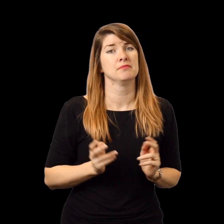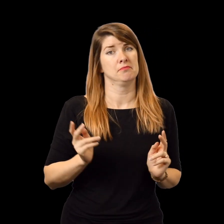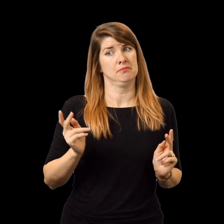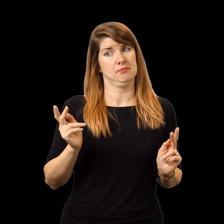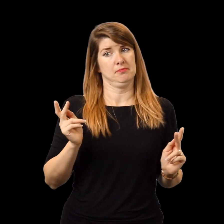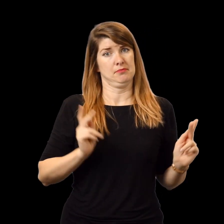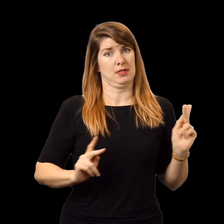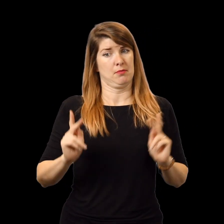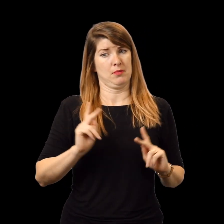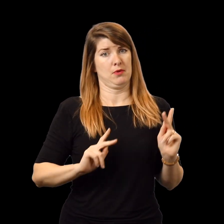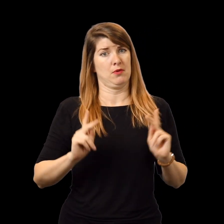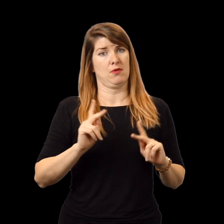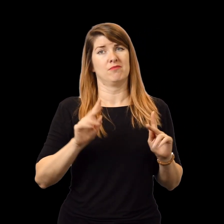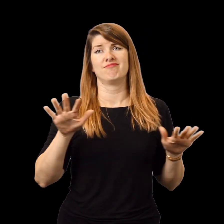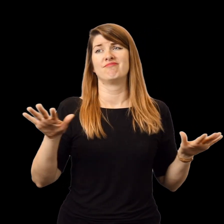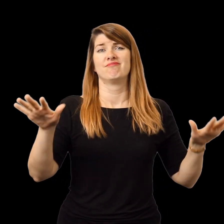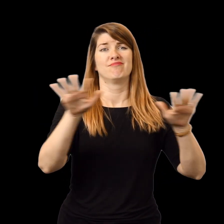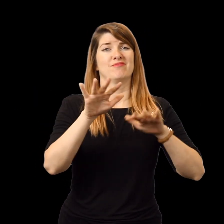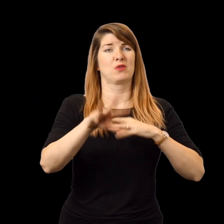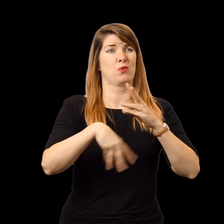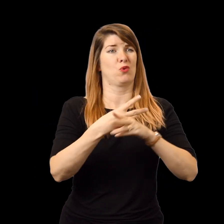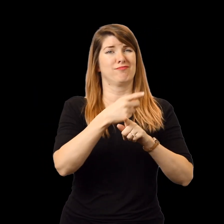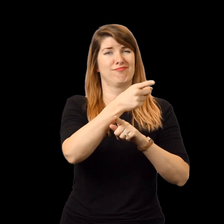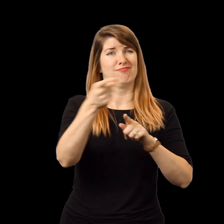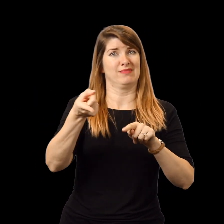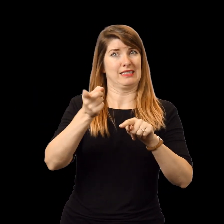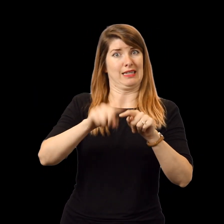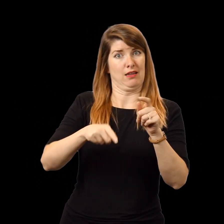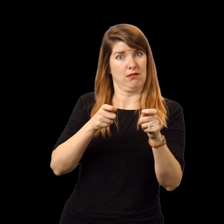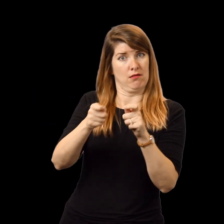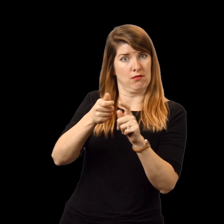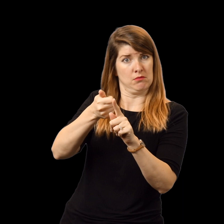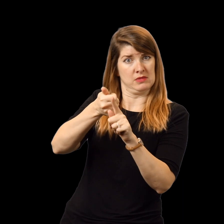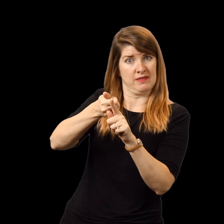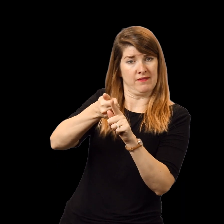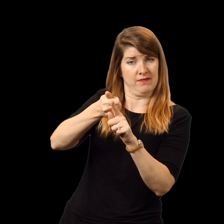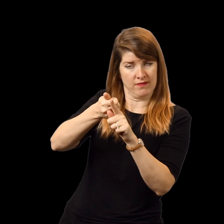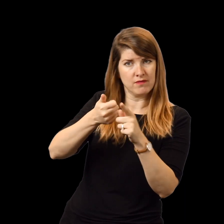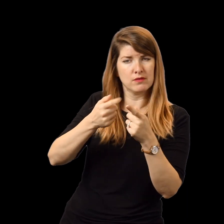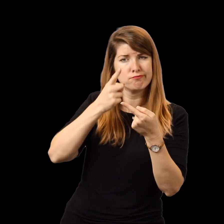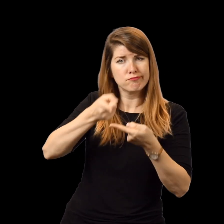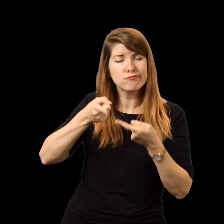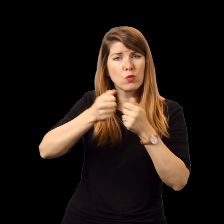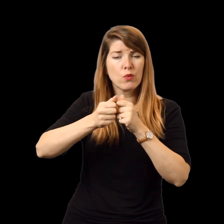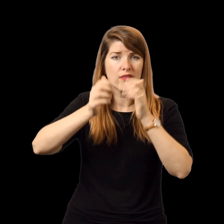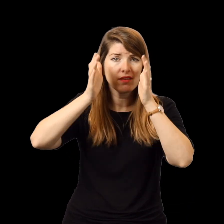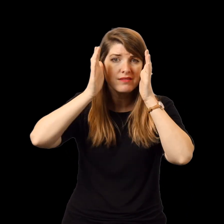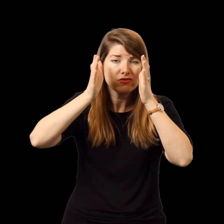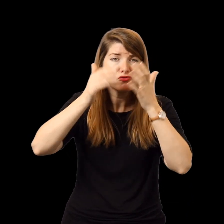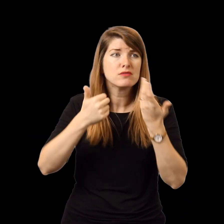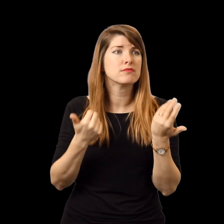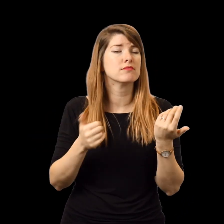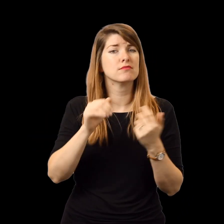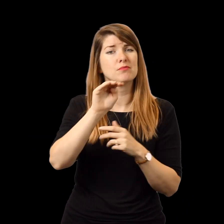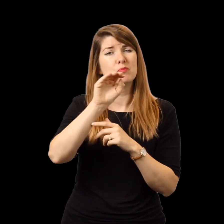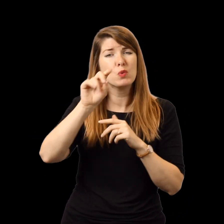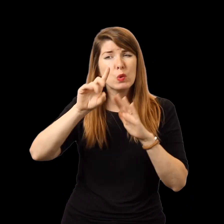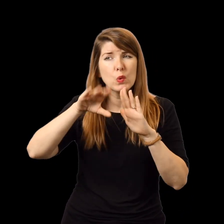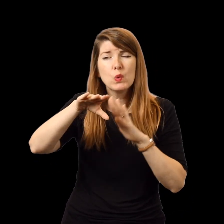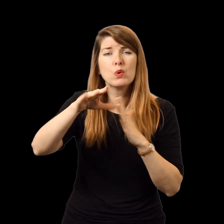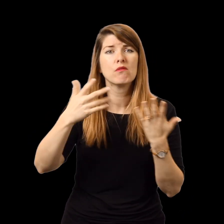who are in the world who cannot regulate themselves have problems with attention,